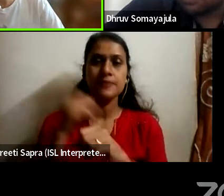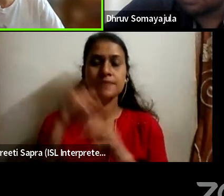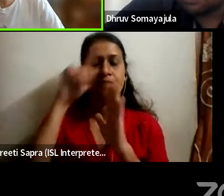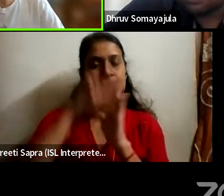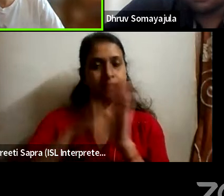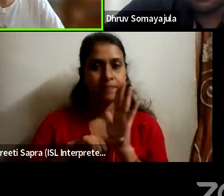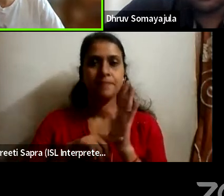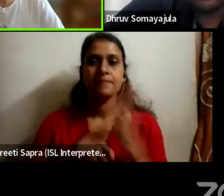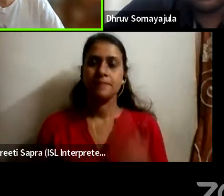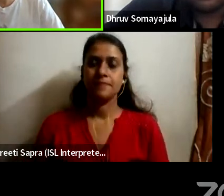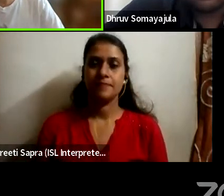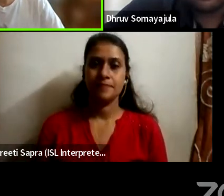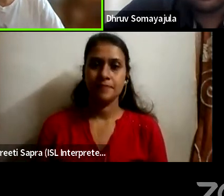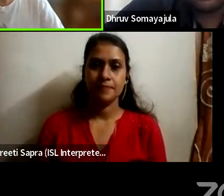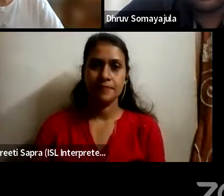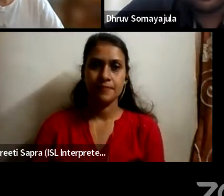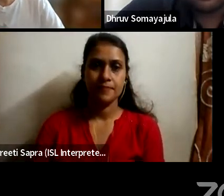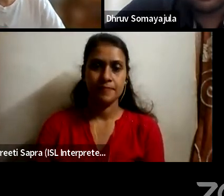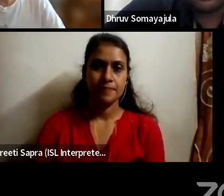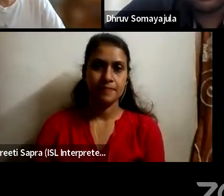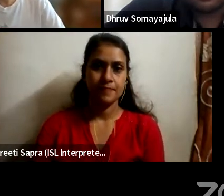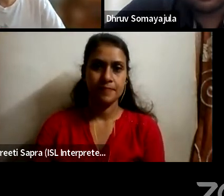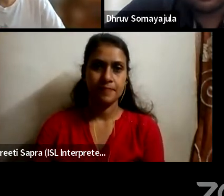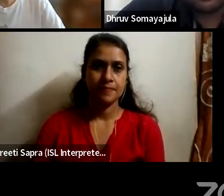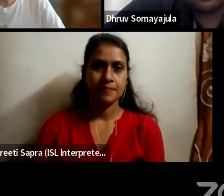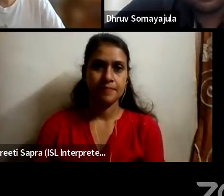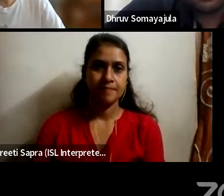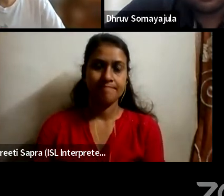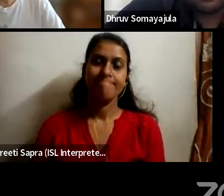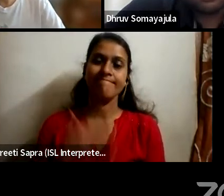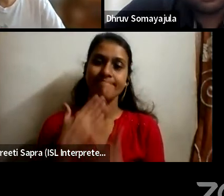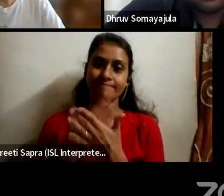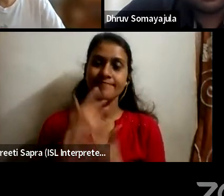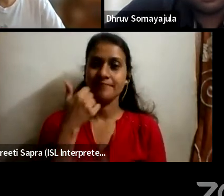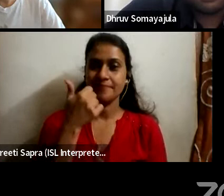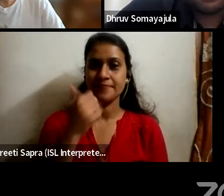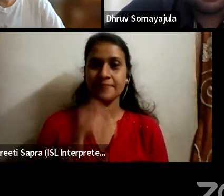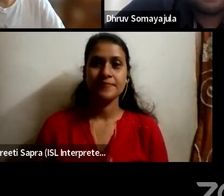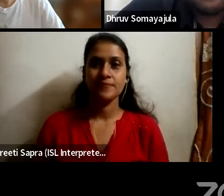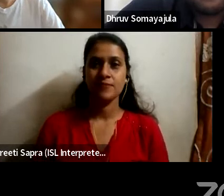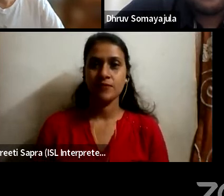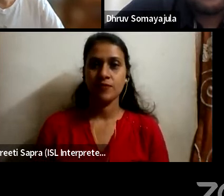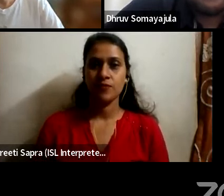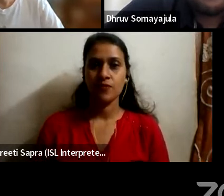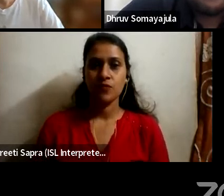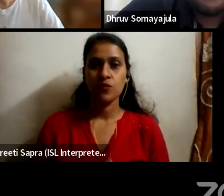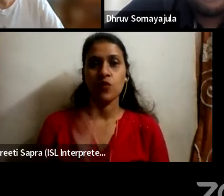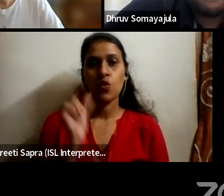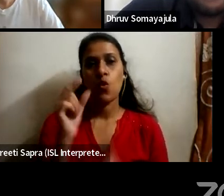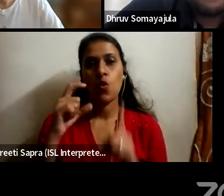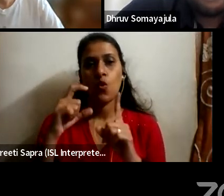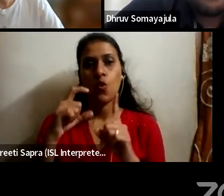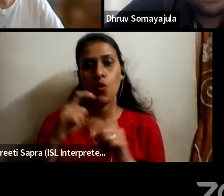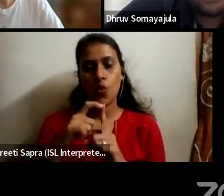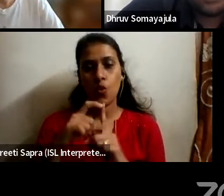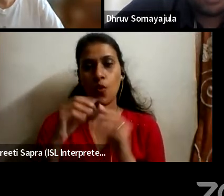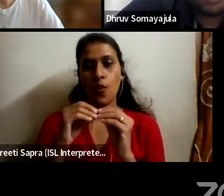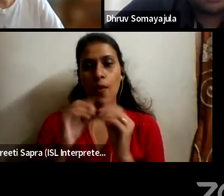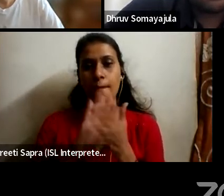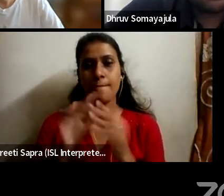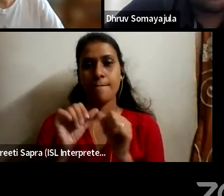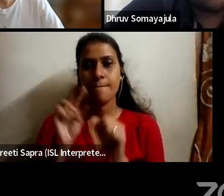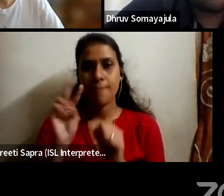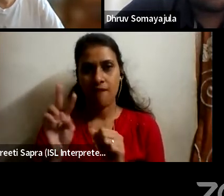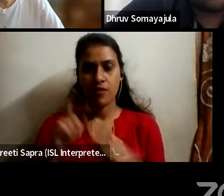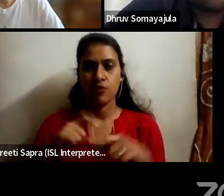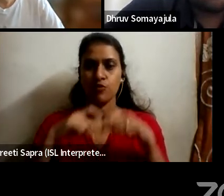and policymaking on that front. Thank you. Udbhav, I think we can go with you next. There is a